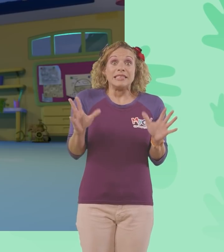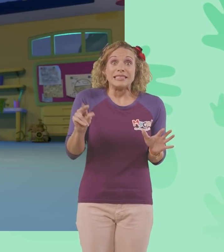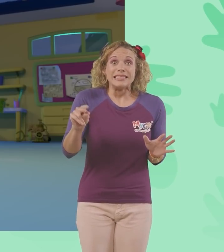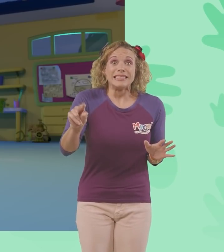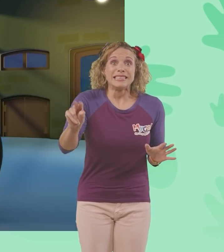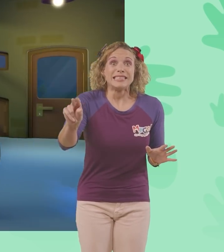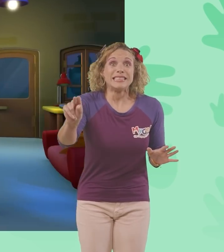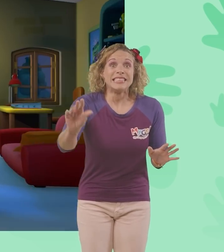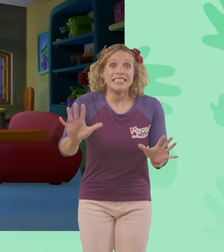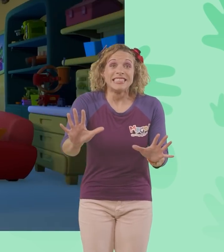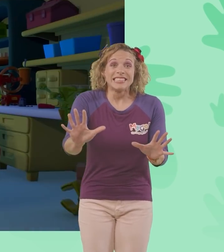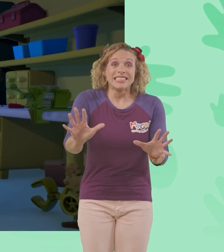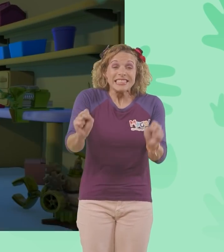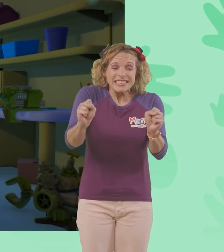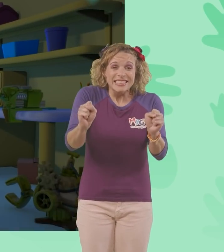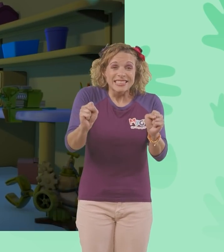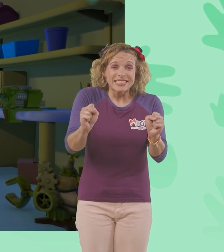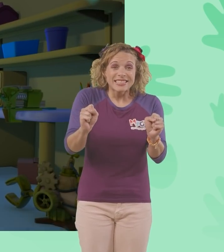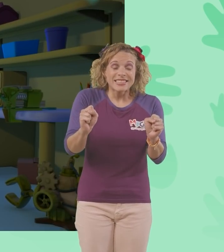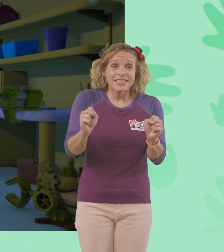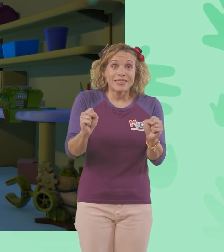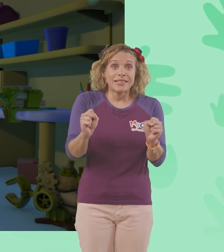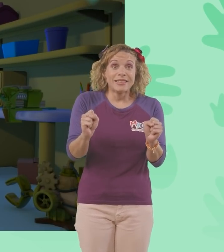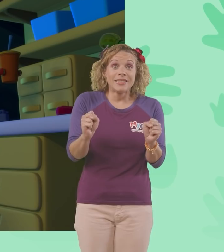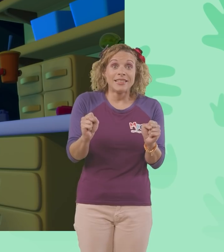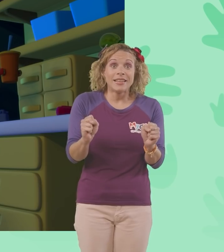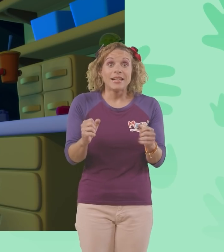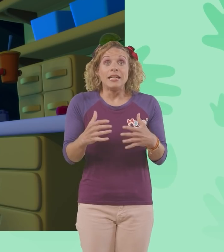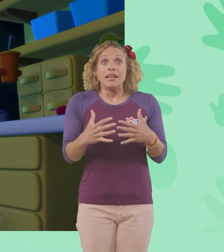No, no, no, no! Hit!